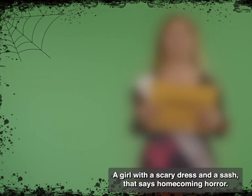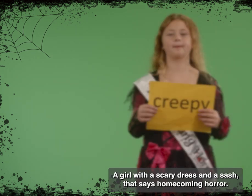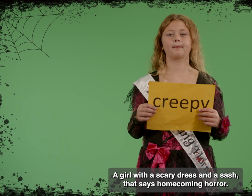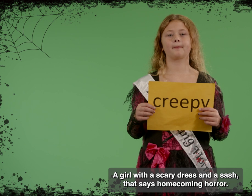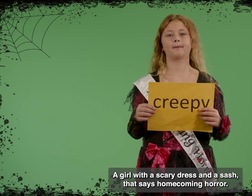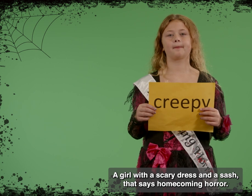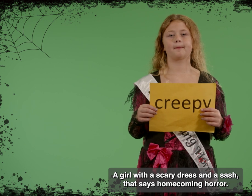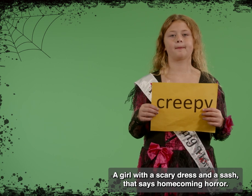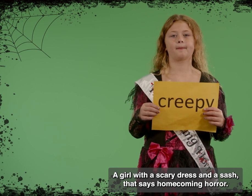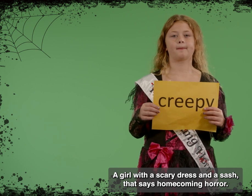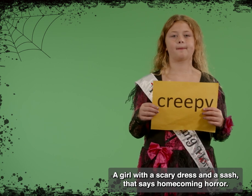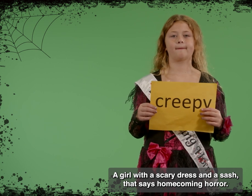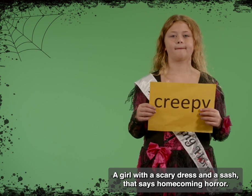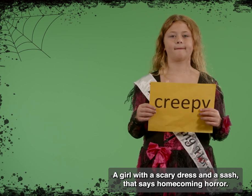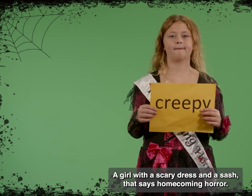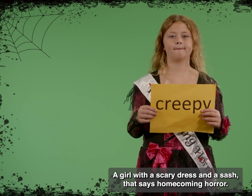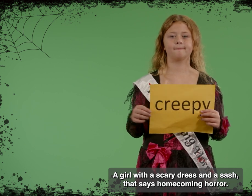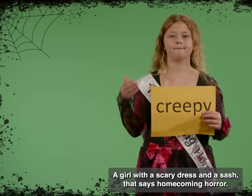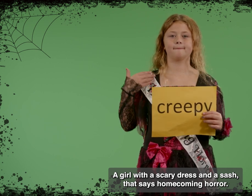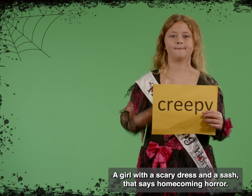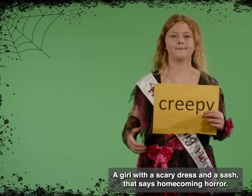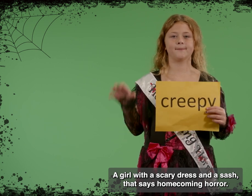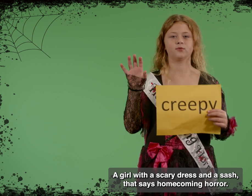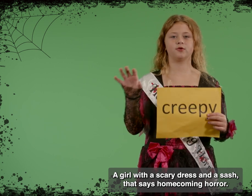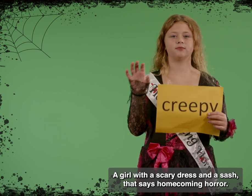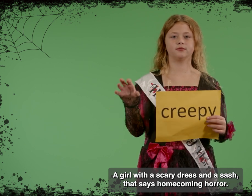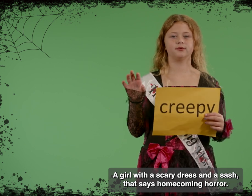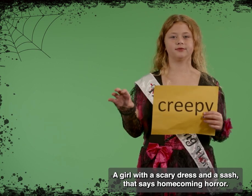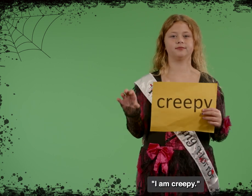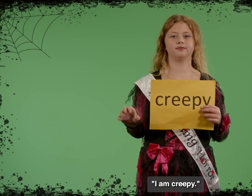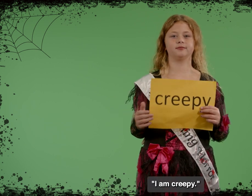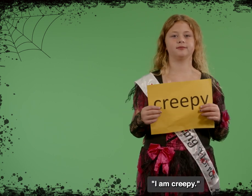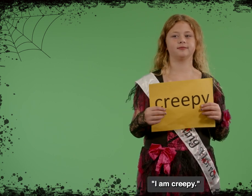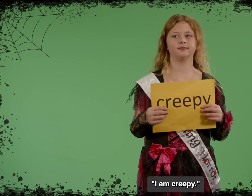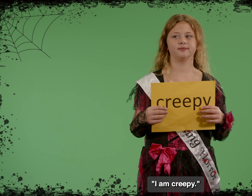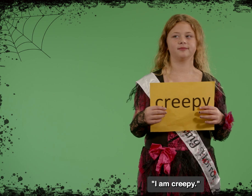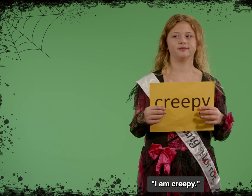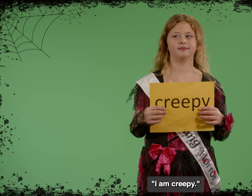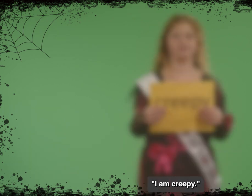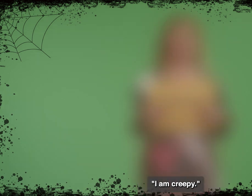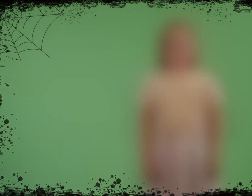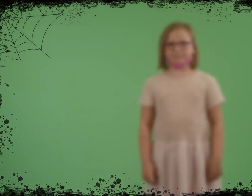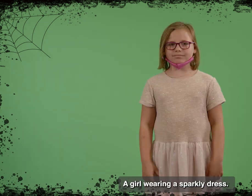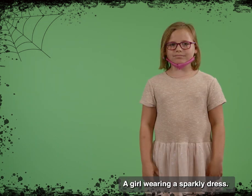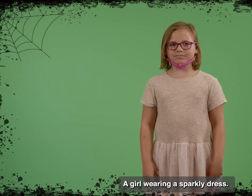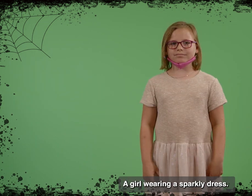A girl with a scary dress and a sash that says Homecoming Horror. I am Creepy. A girl wearing